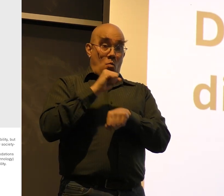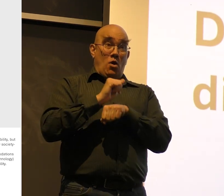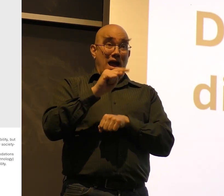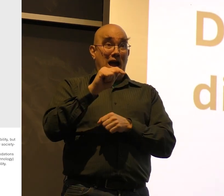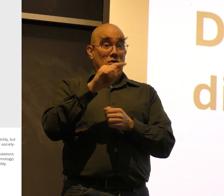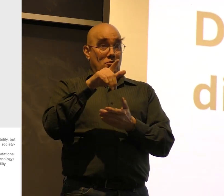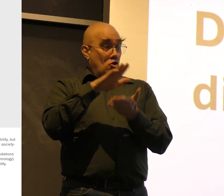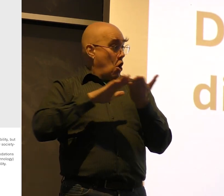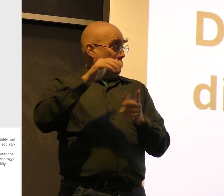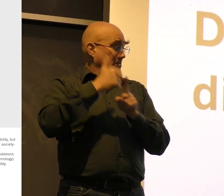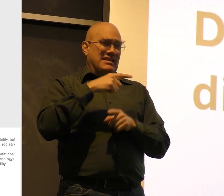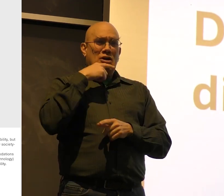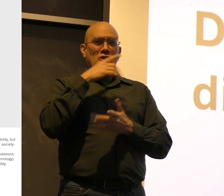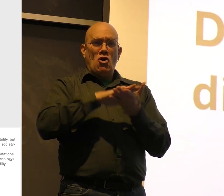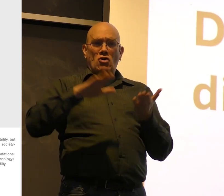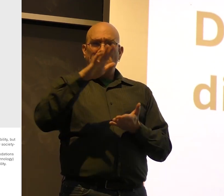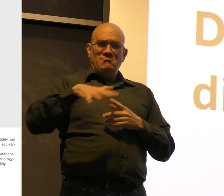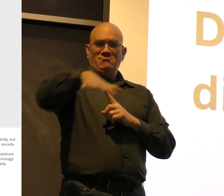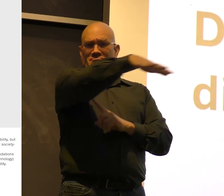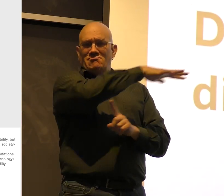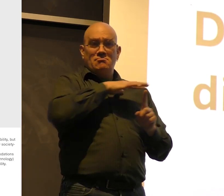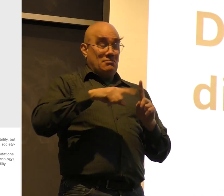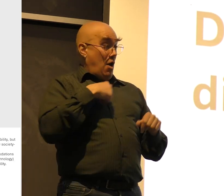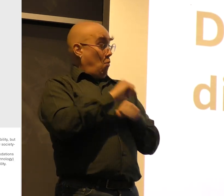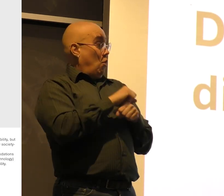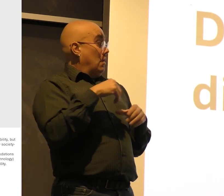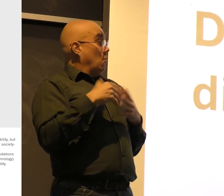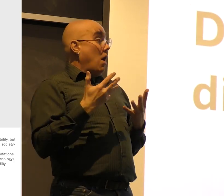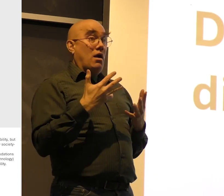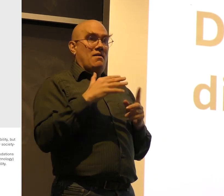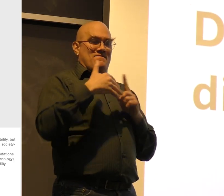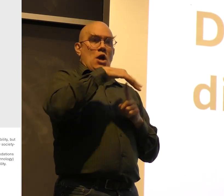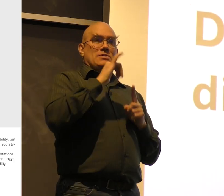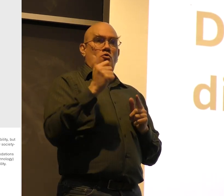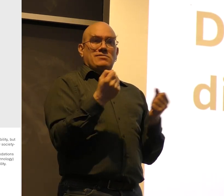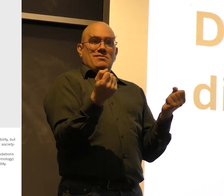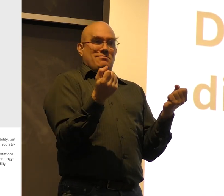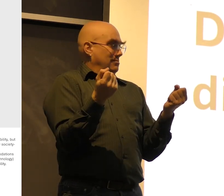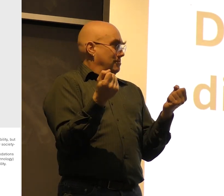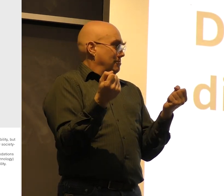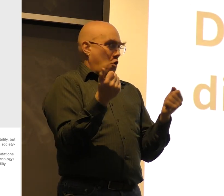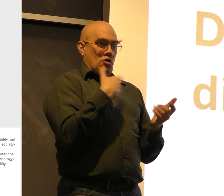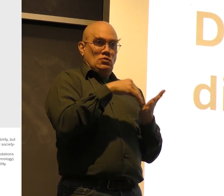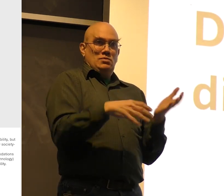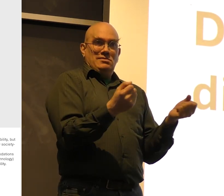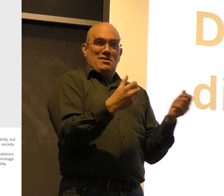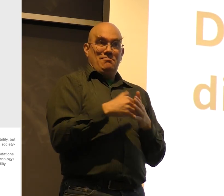And in my job, I work in a bubble, I work in a college setting, and I work in an environment where everybody